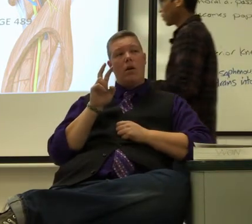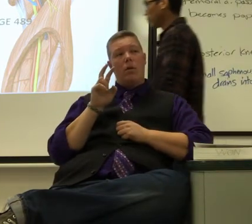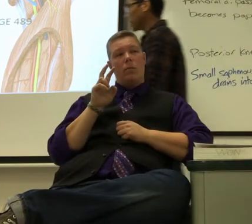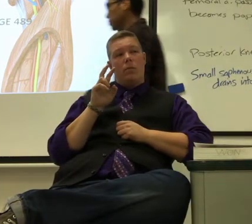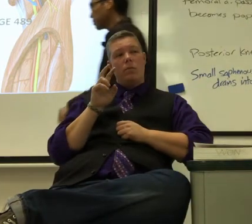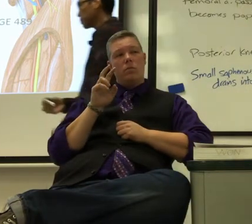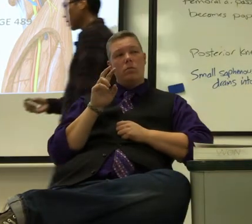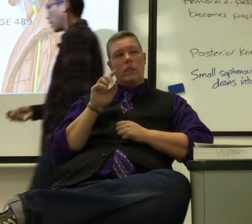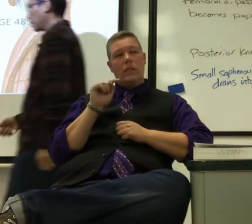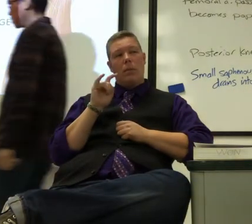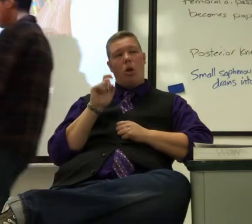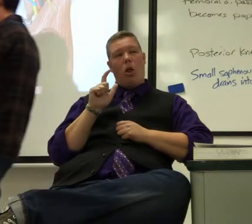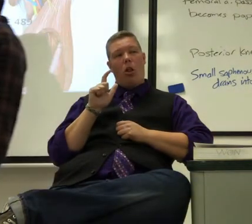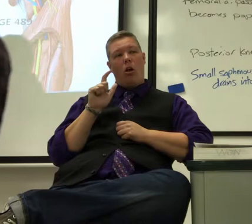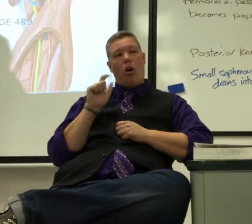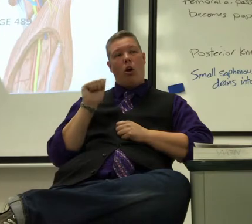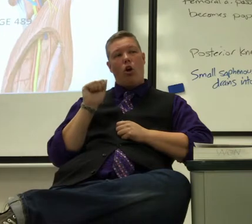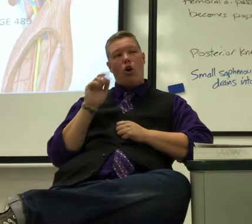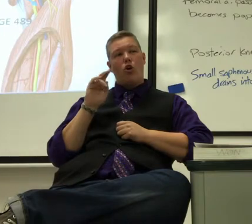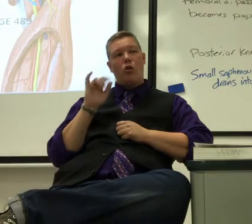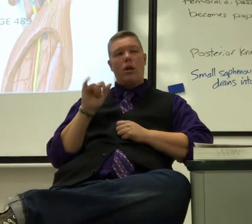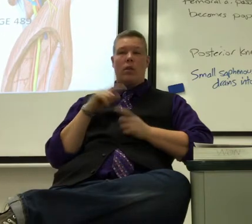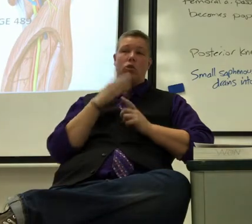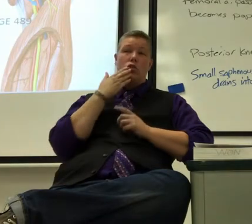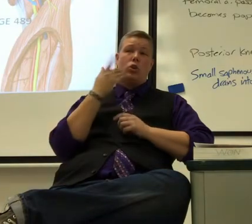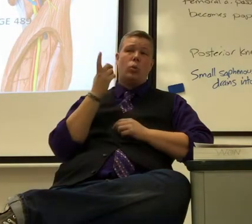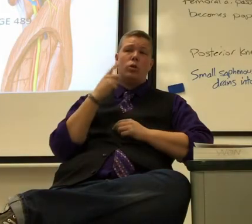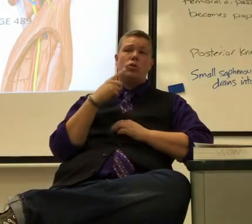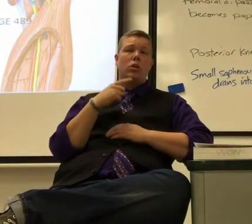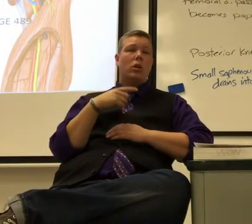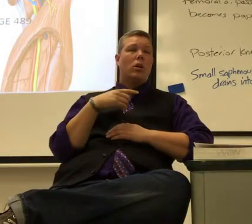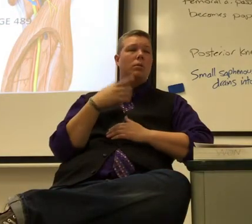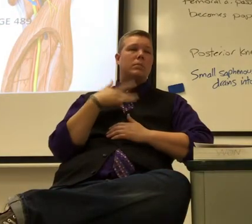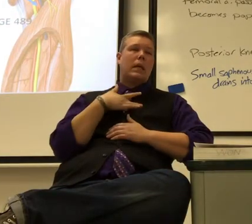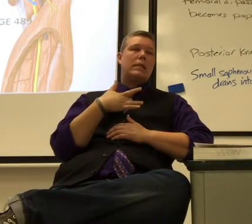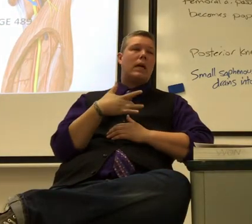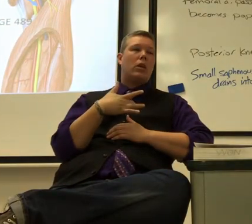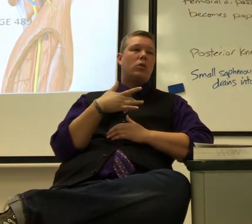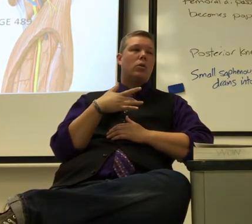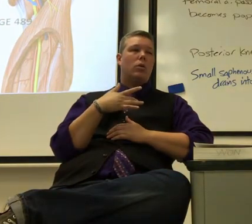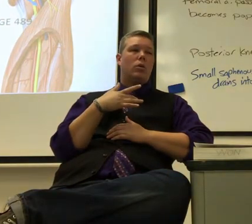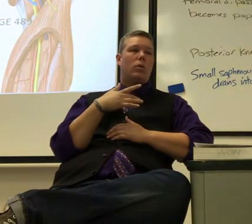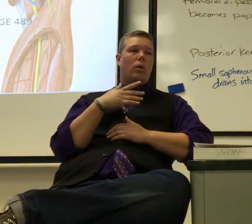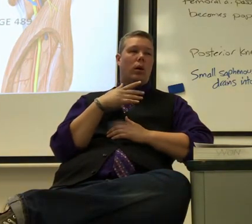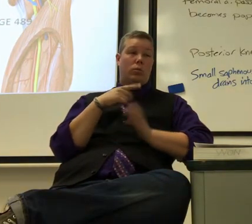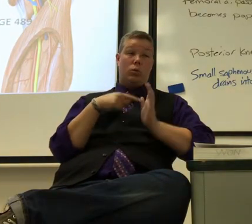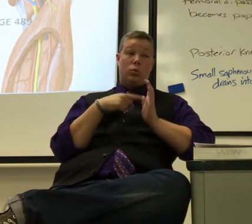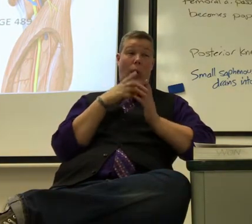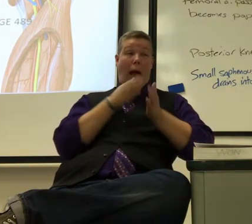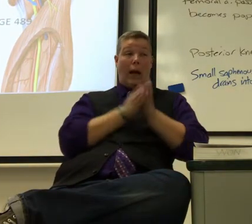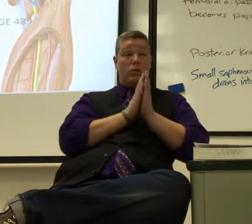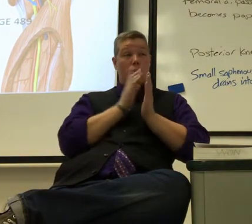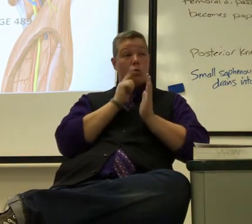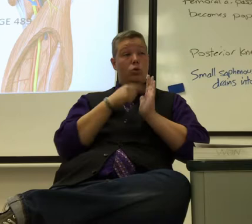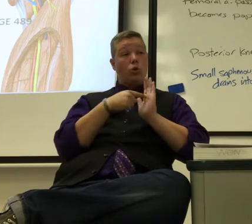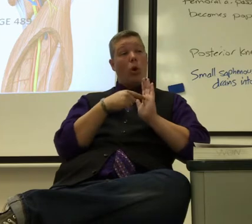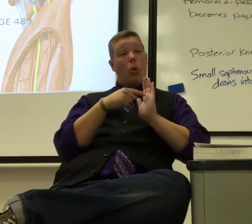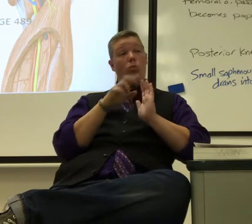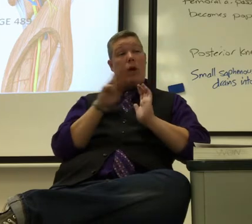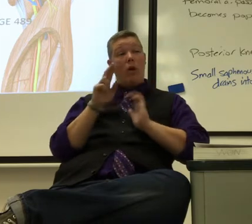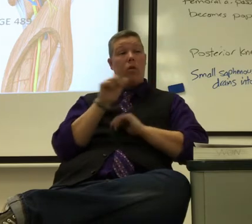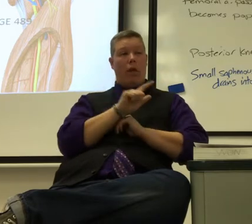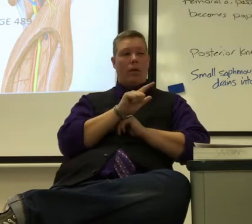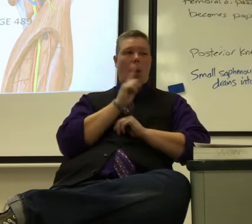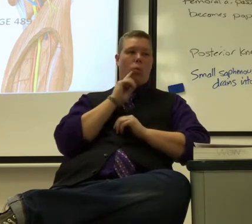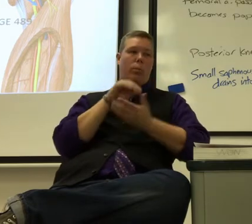That's a fair question. Usually what I'll do is, if I want you to indicate right or left, I'll actually put it in the question.